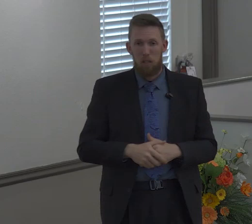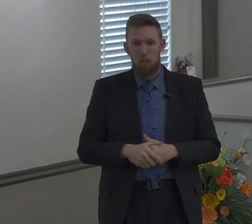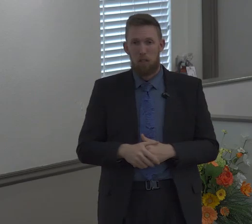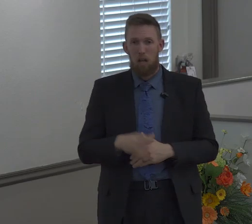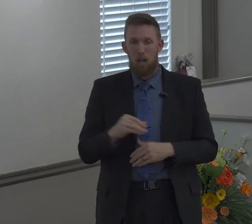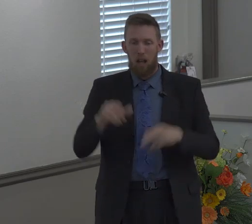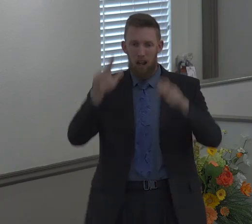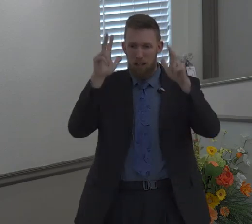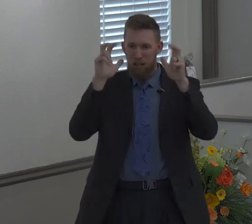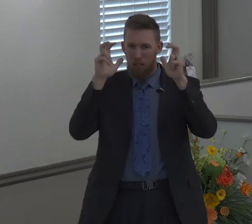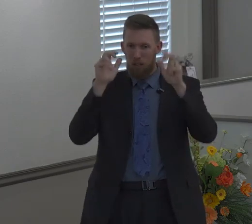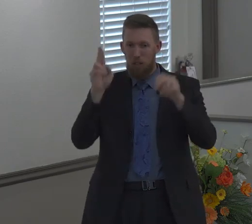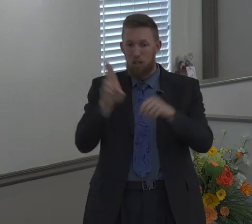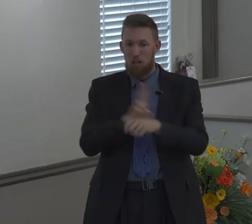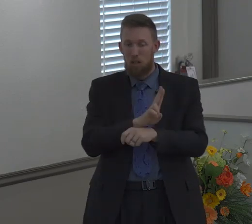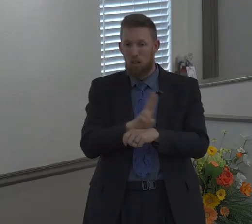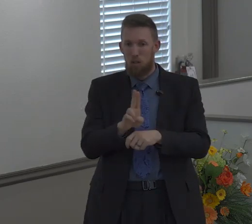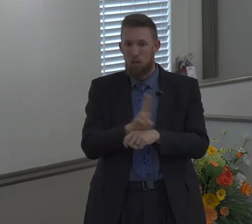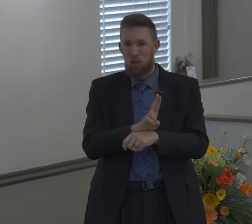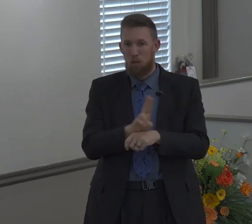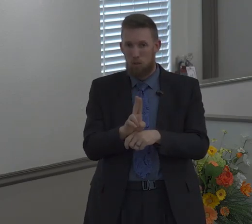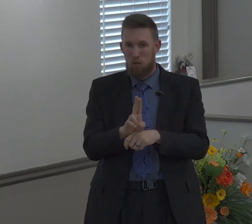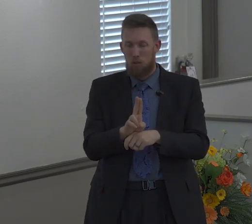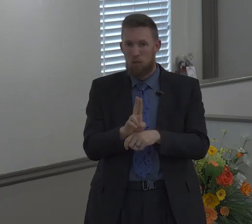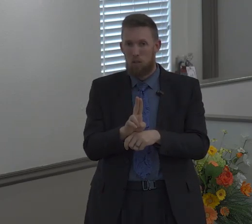And by the way,